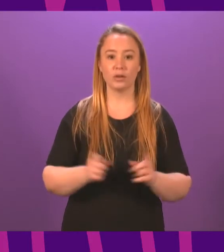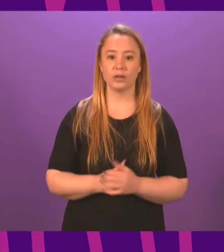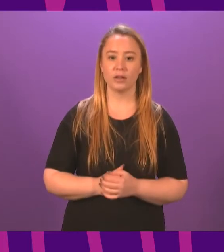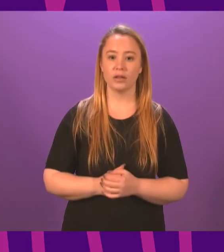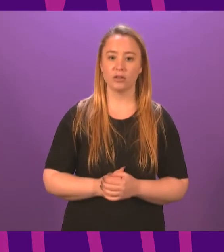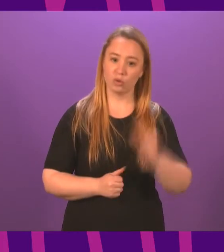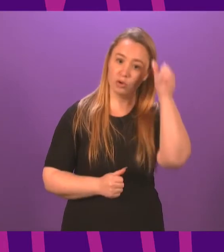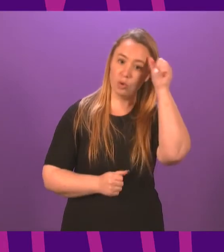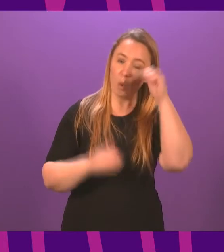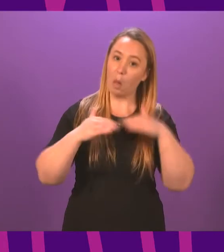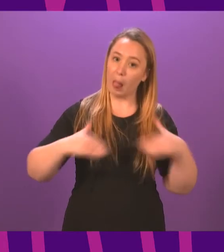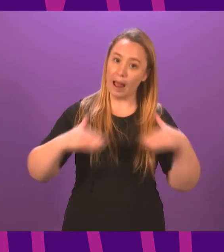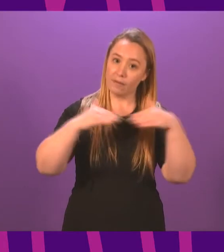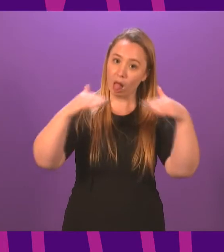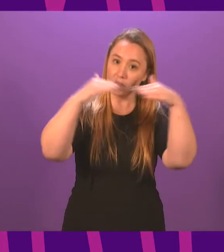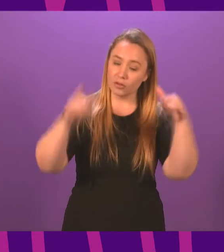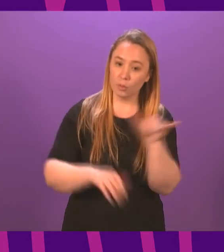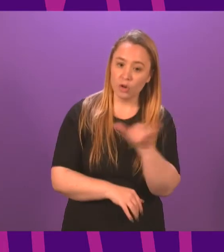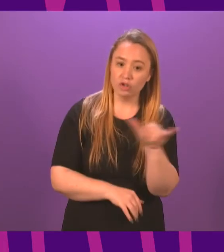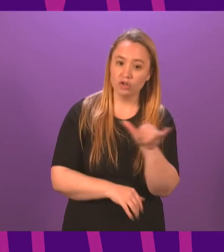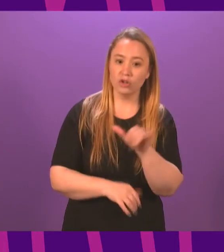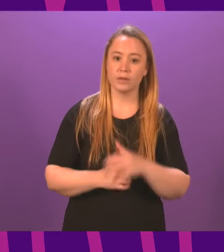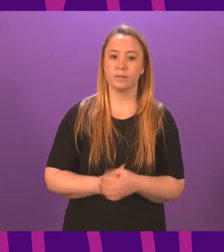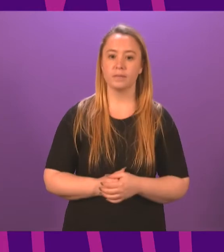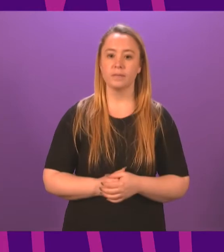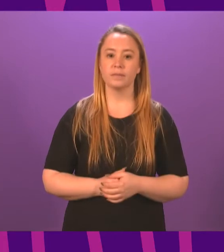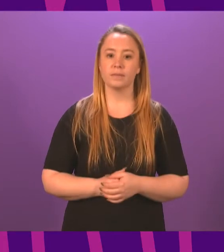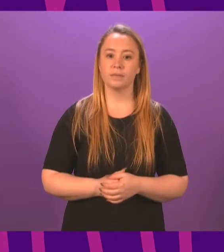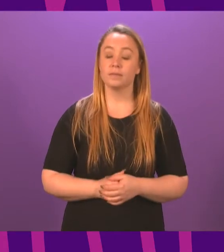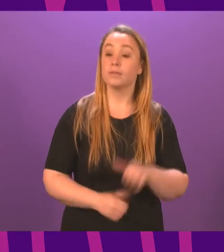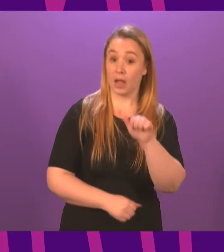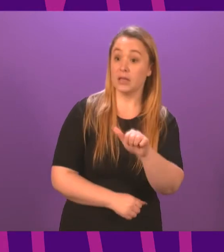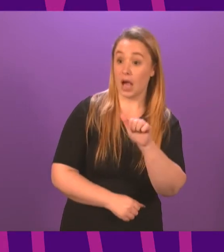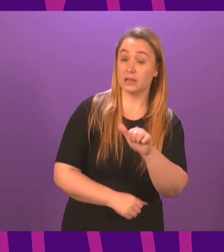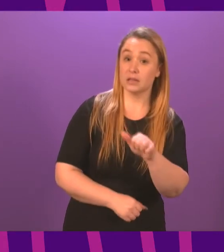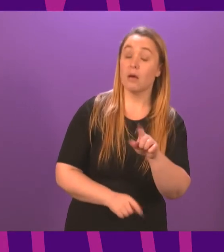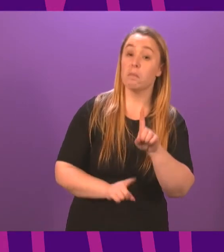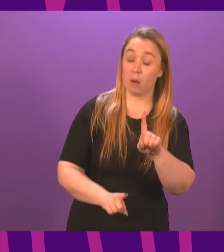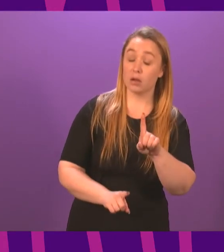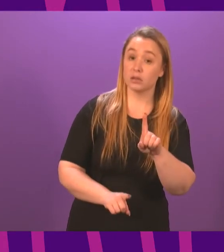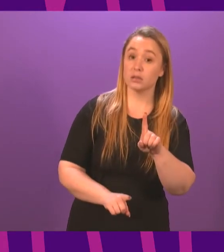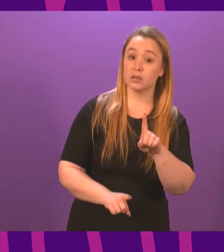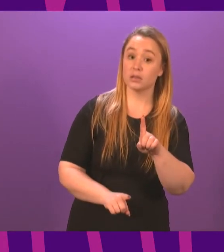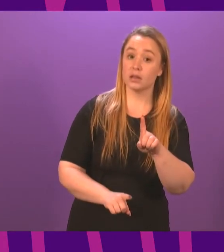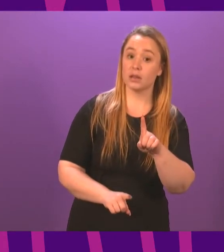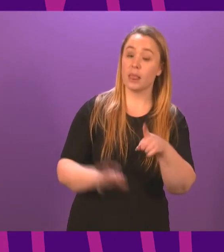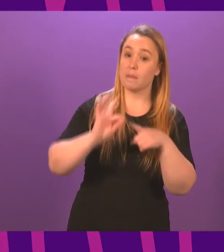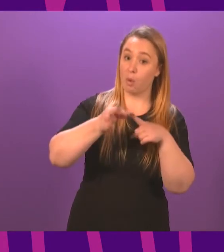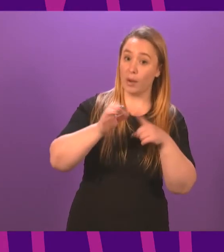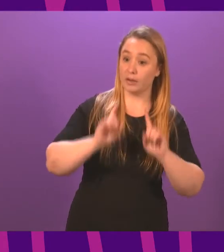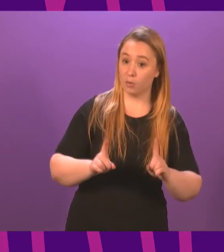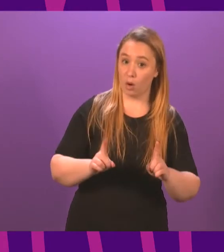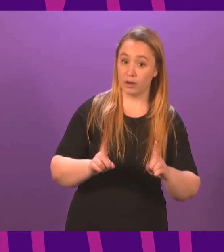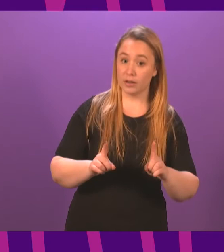what levels they are having to abide by. Liam Kerr. Absolutely, but I think the point being made is it's